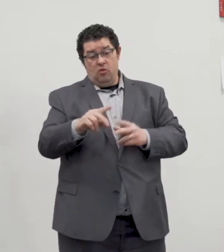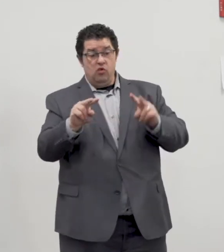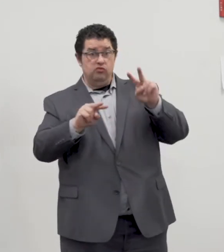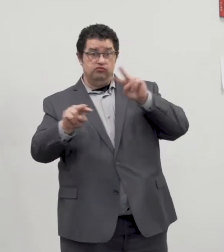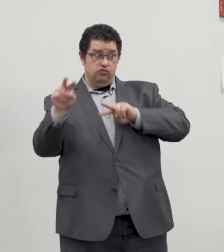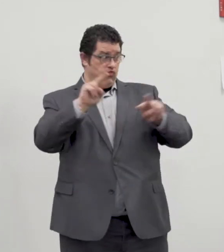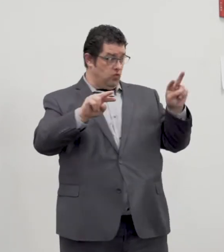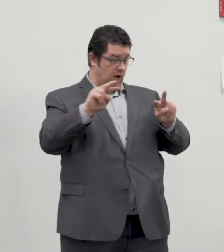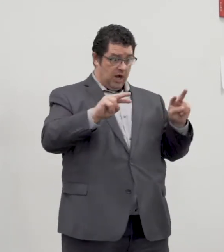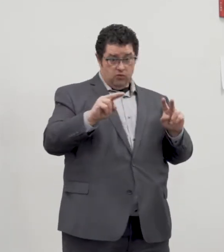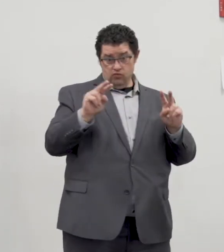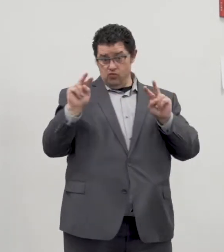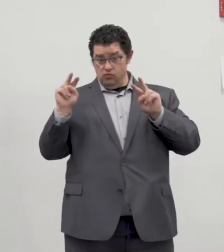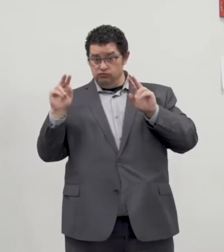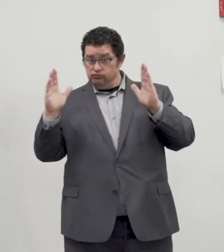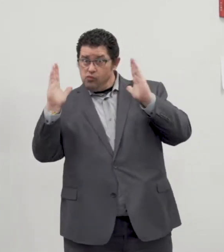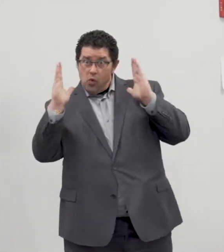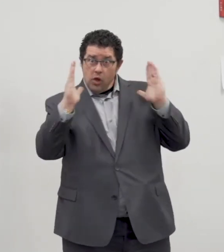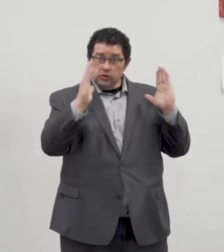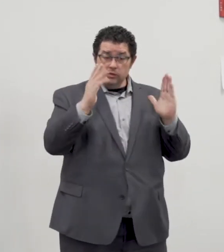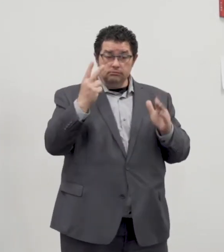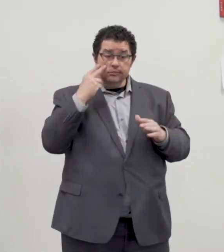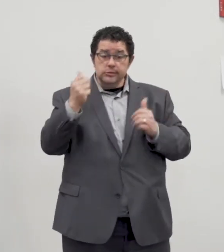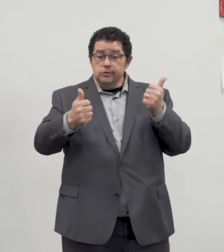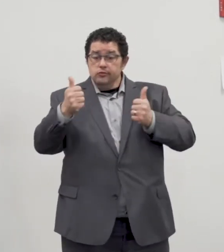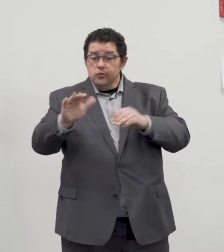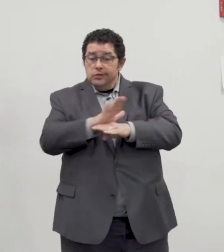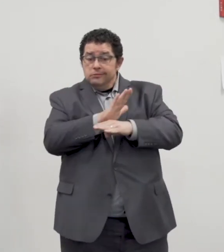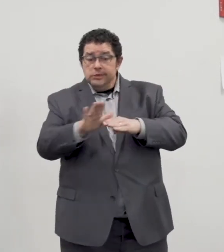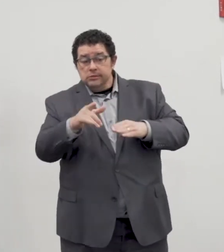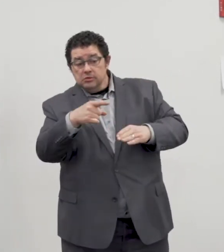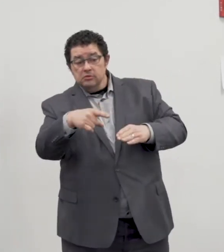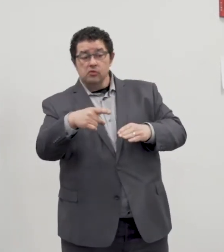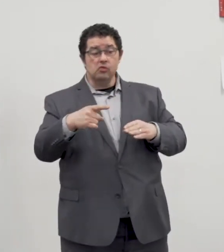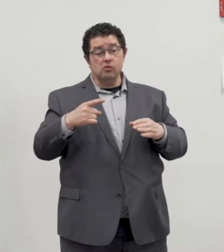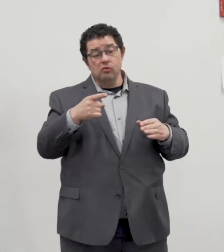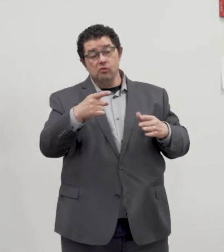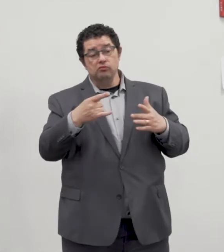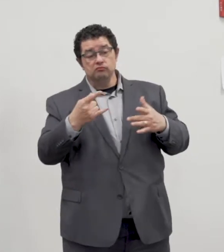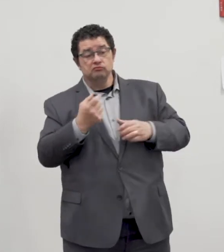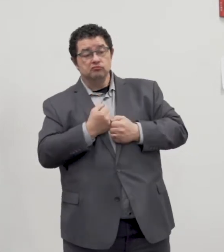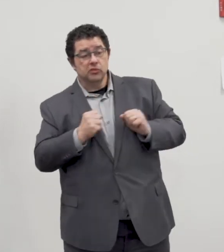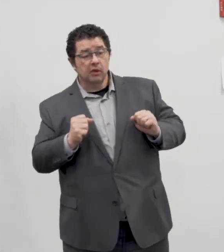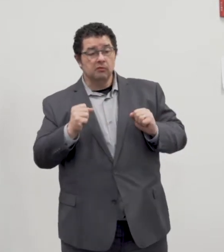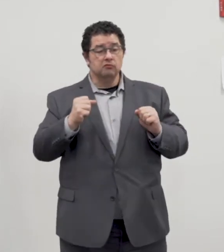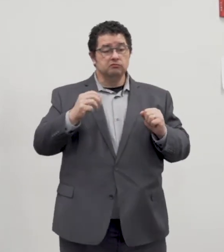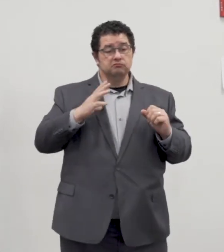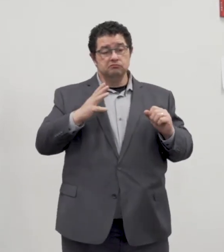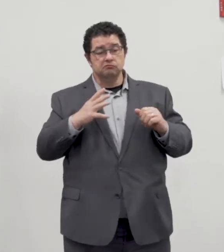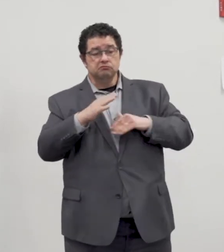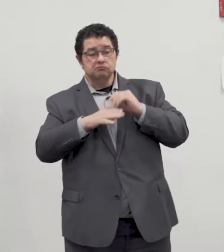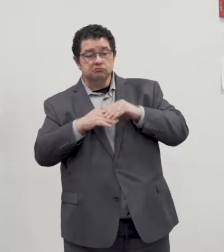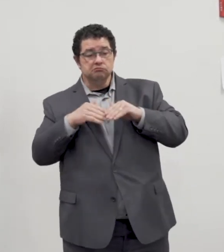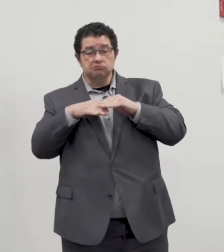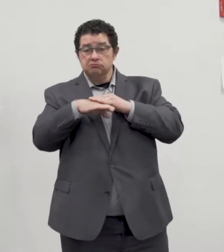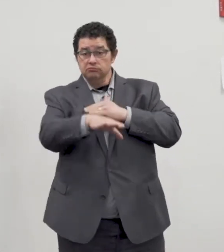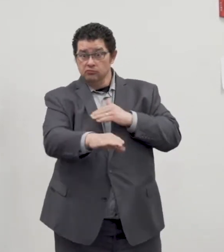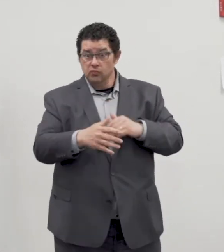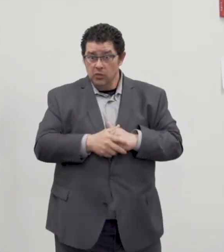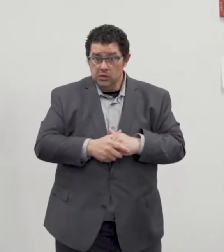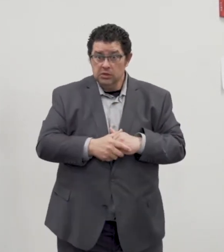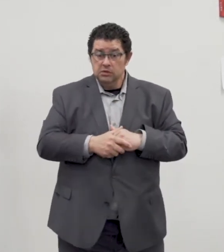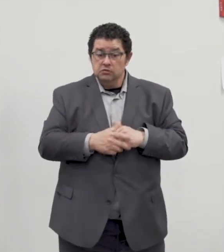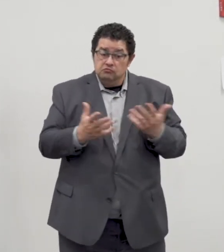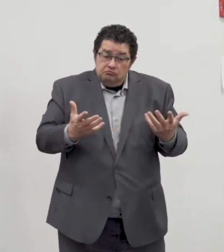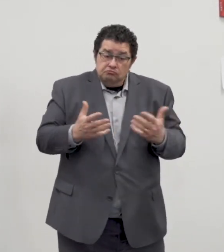they will be watching to see which businesses inspire confidence with their social distancing measures that they've adopted. And the